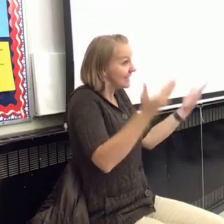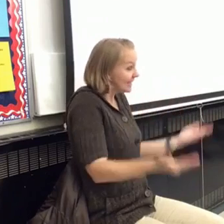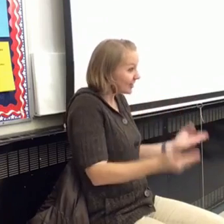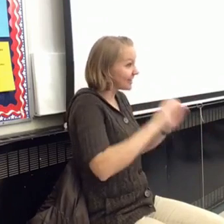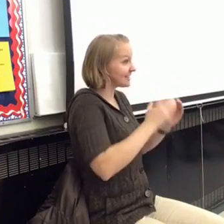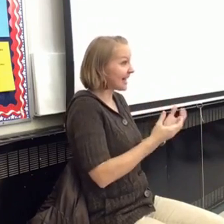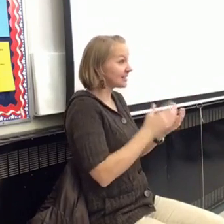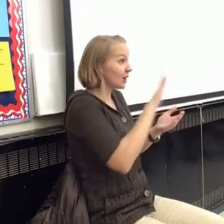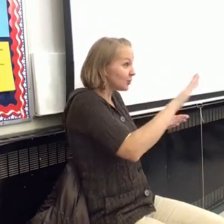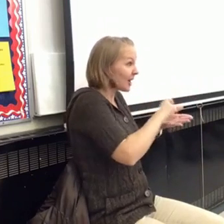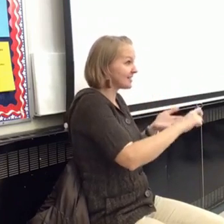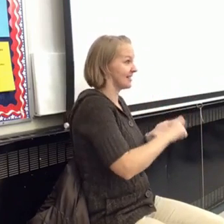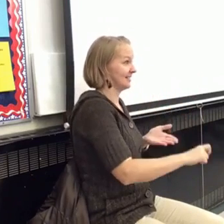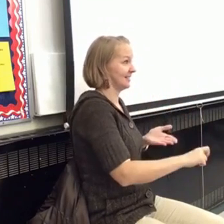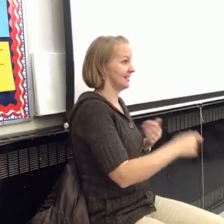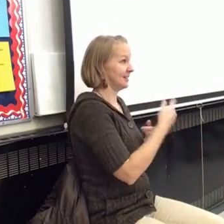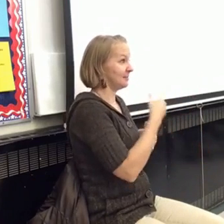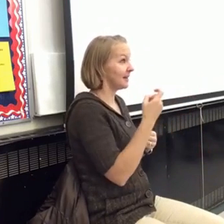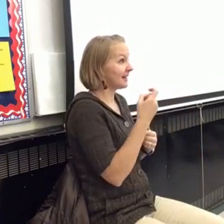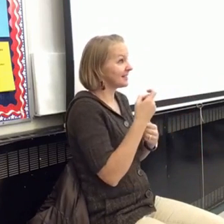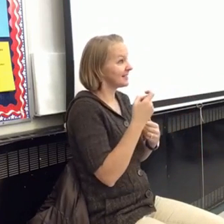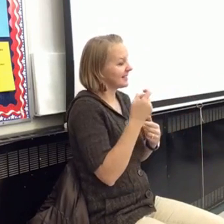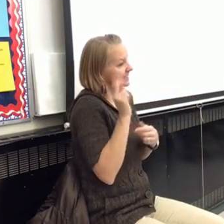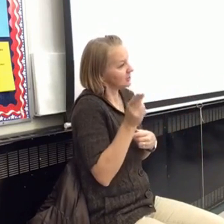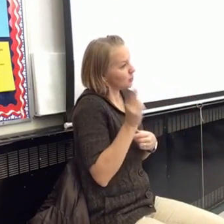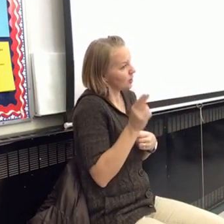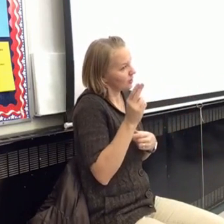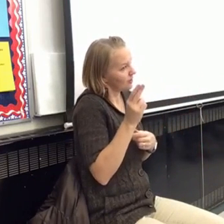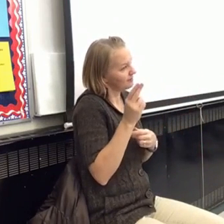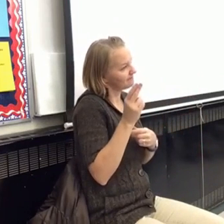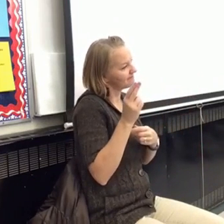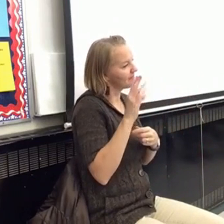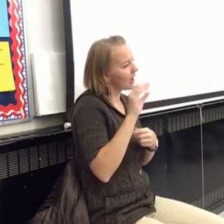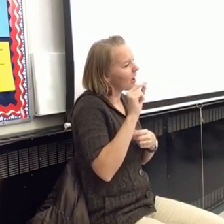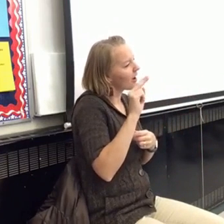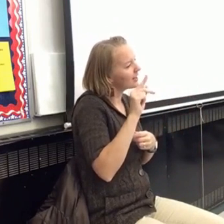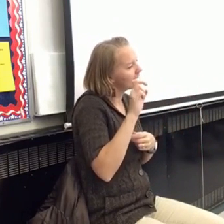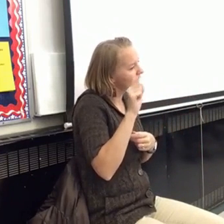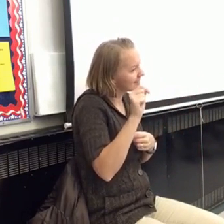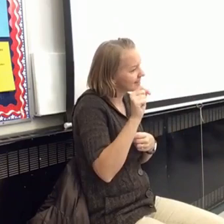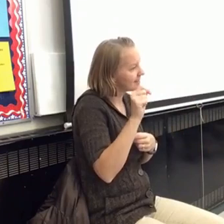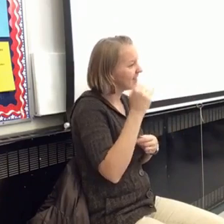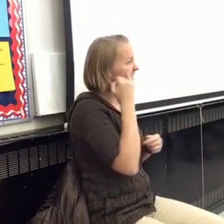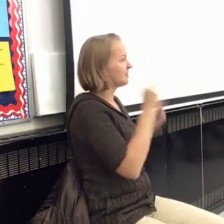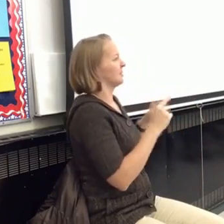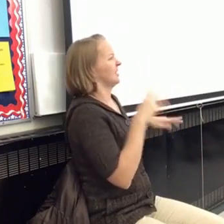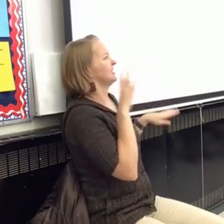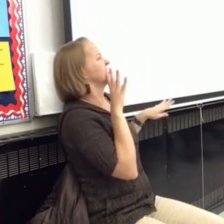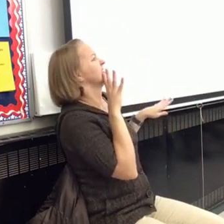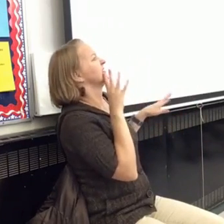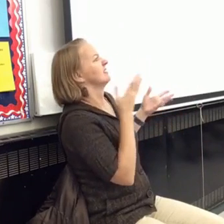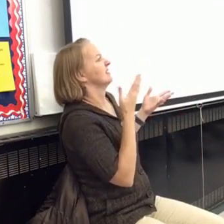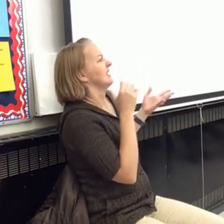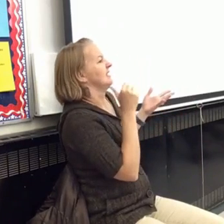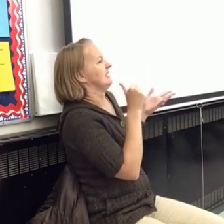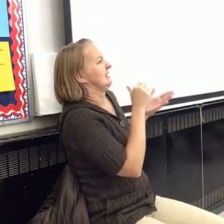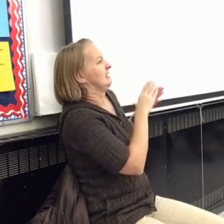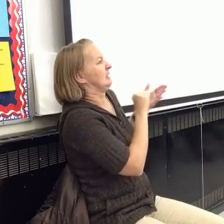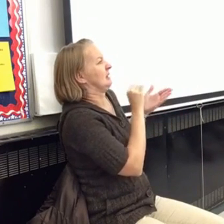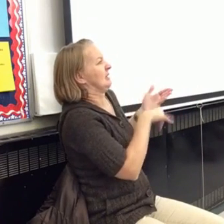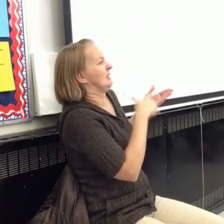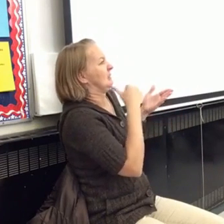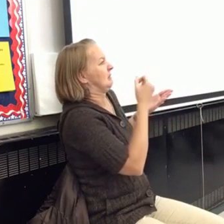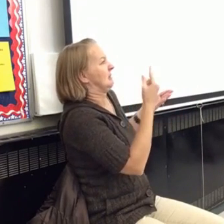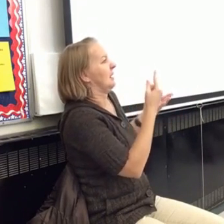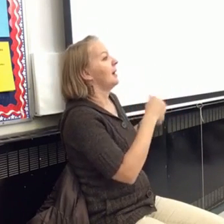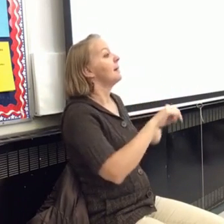on an essay because it's historical context. If some of you are looking at me and you're like, I never learned any of that in AP World, my